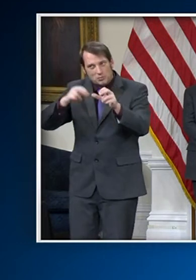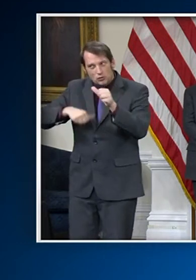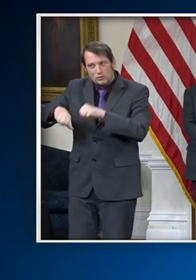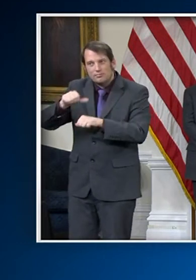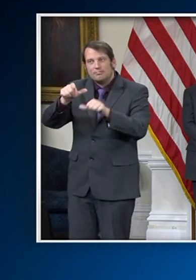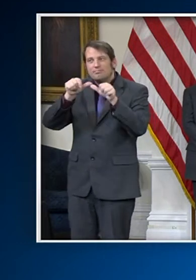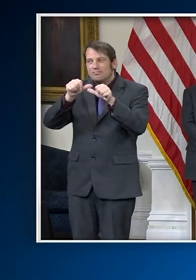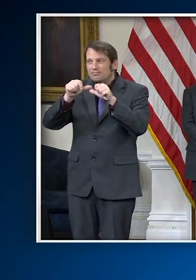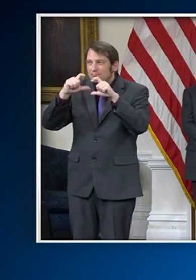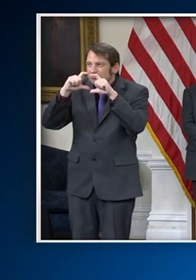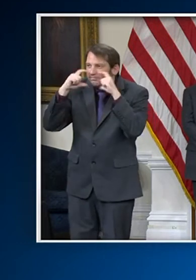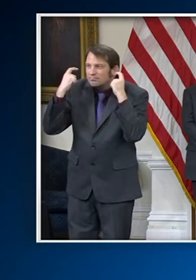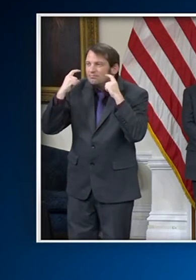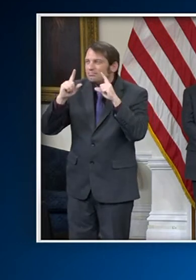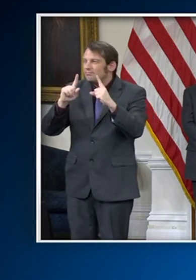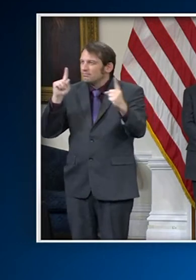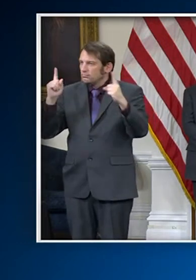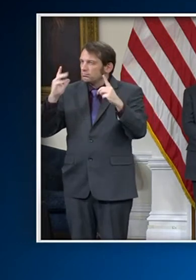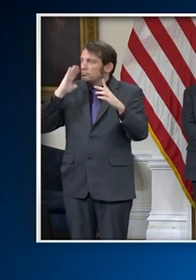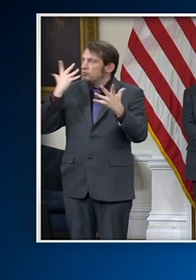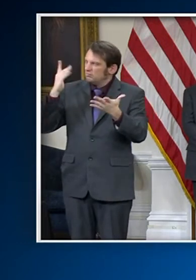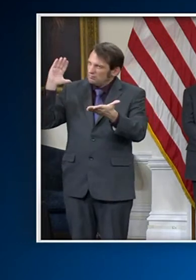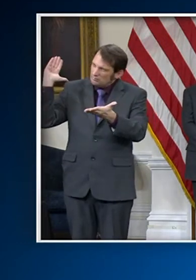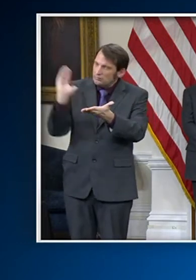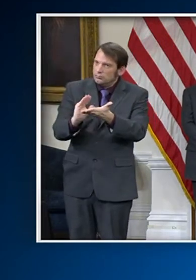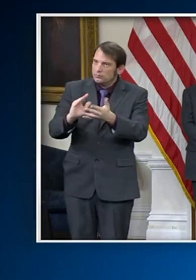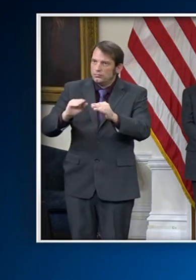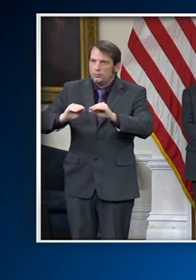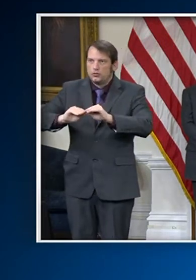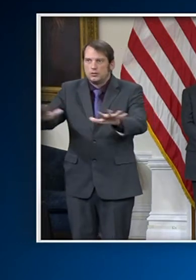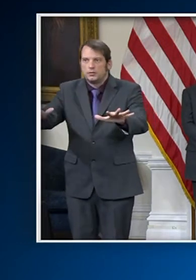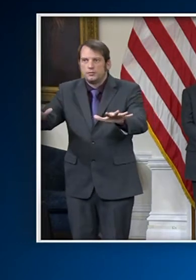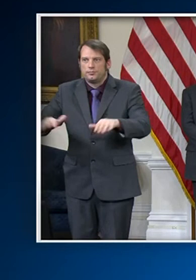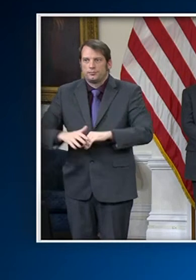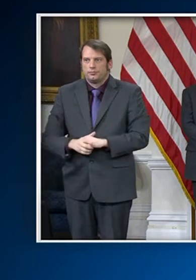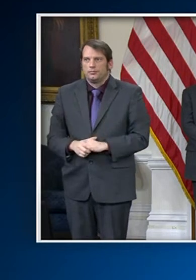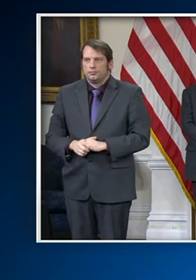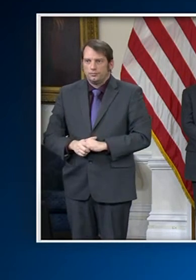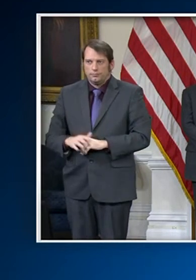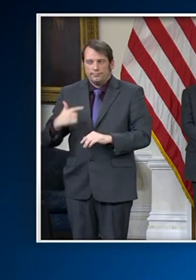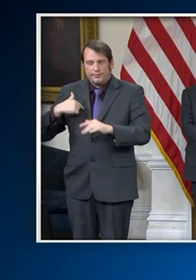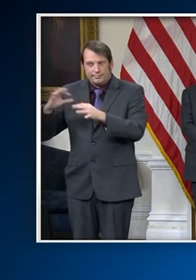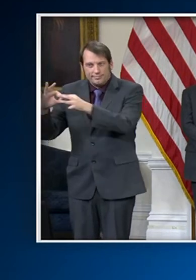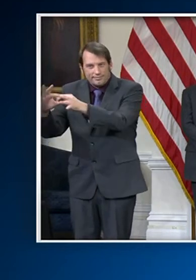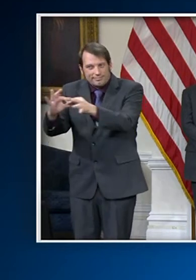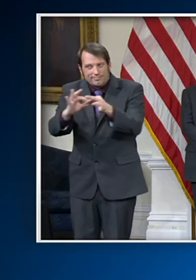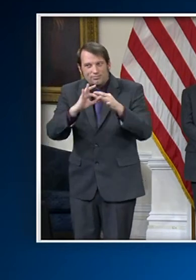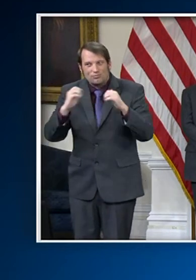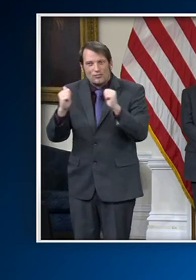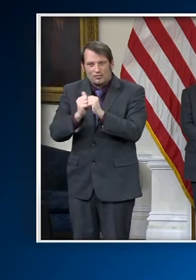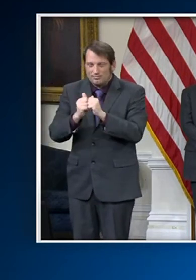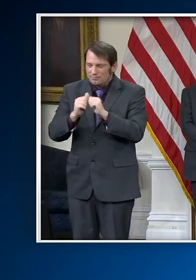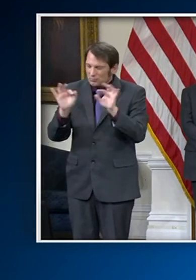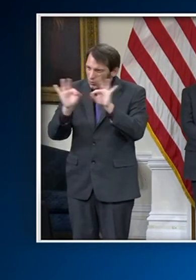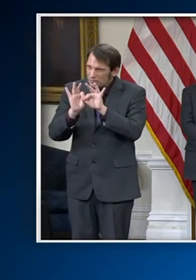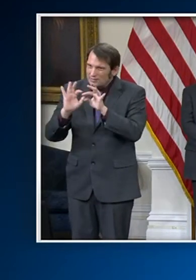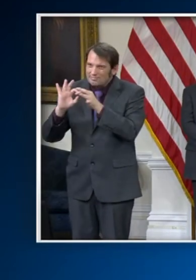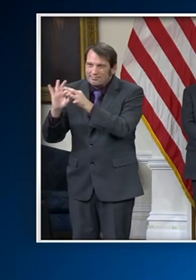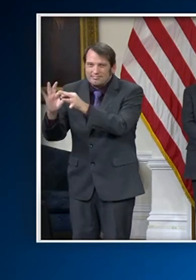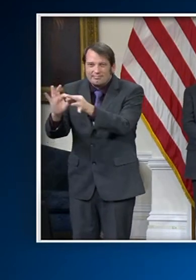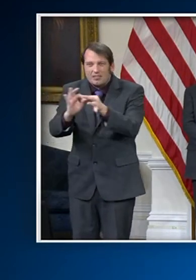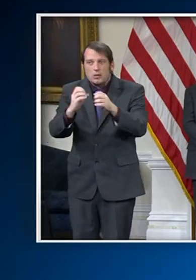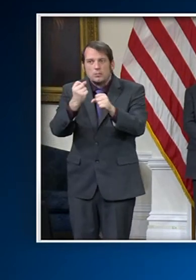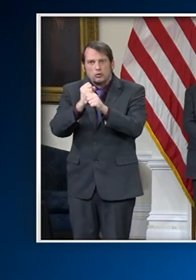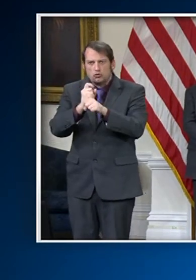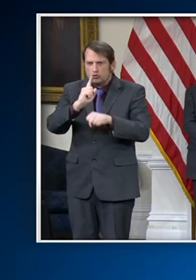this virus. We realized that we are all in this together and stayed connected to assure that no